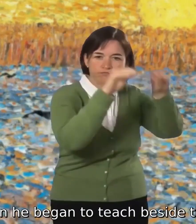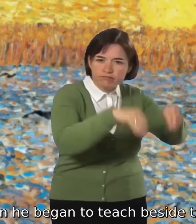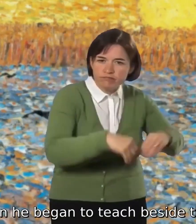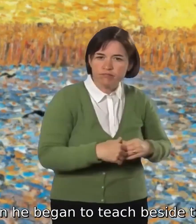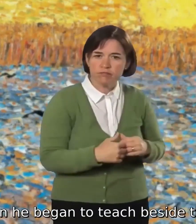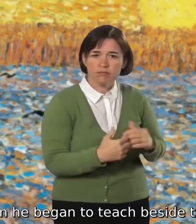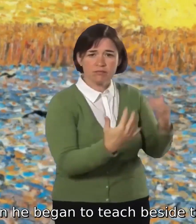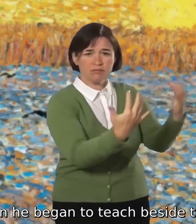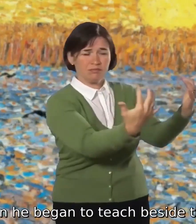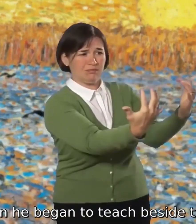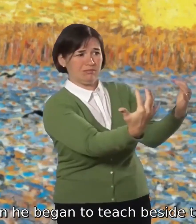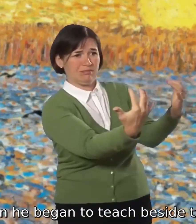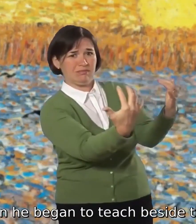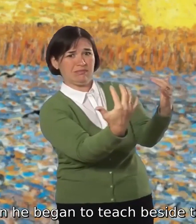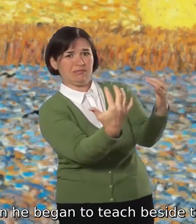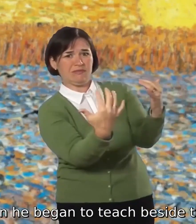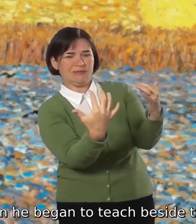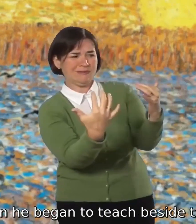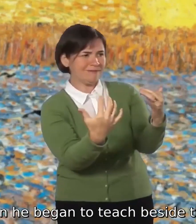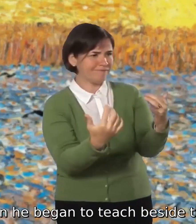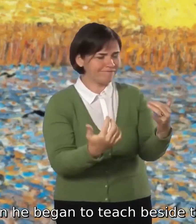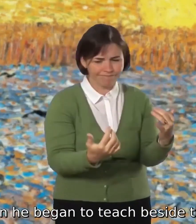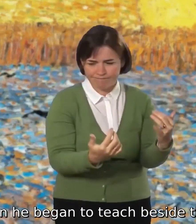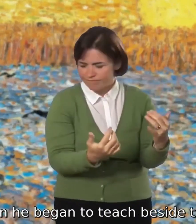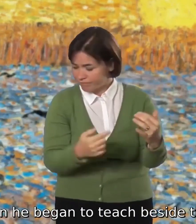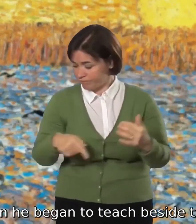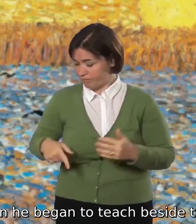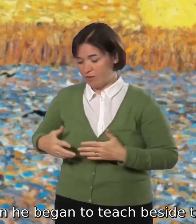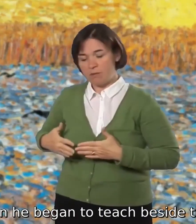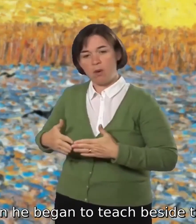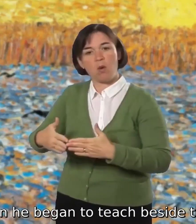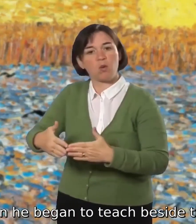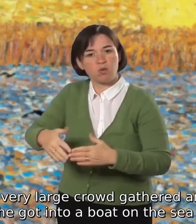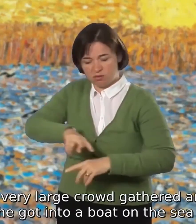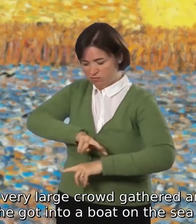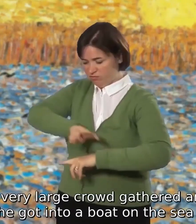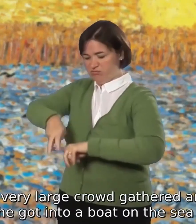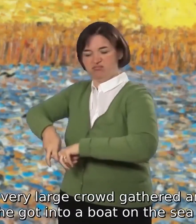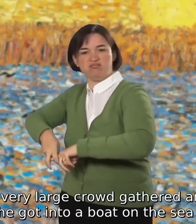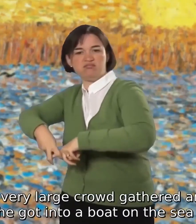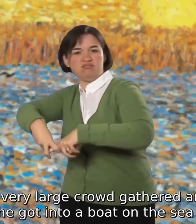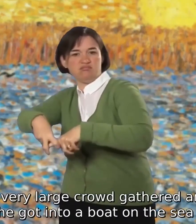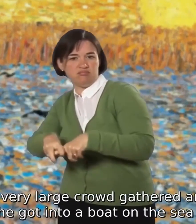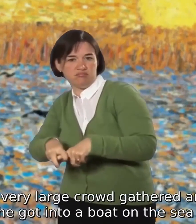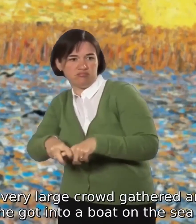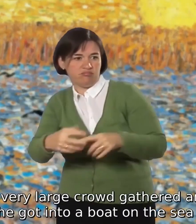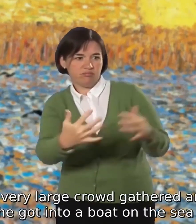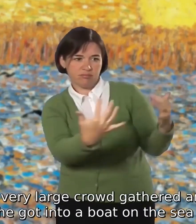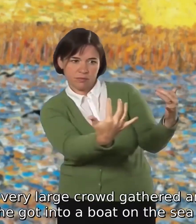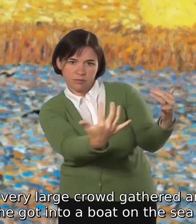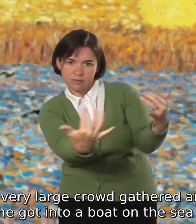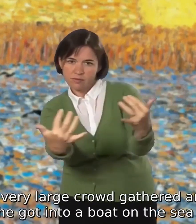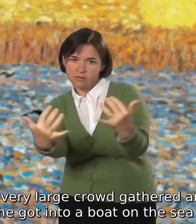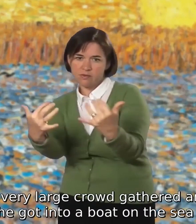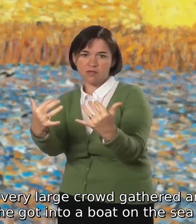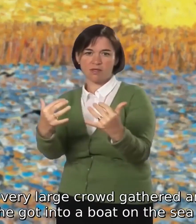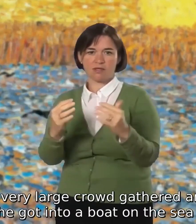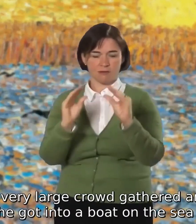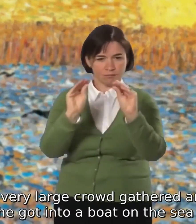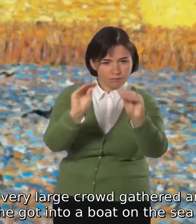Again, he began to teach beside the sea. Such a very large crowd gathered around him that he got